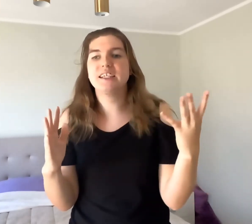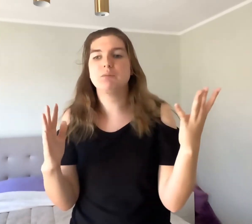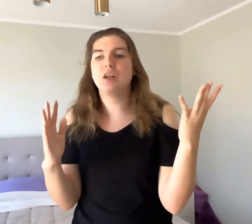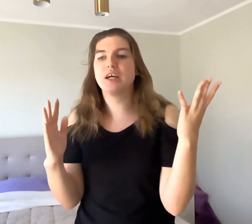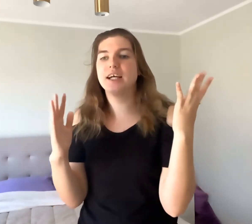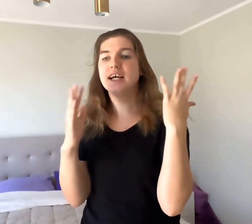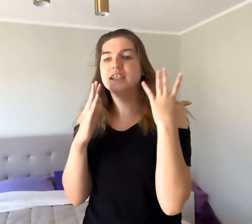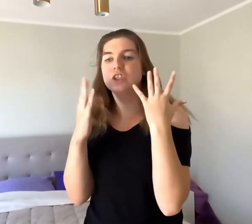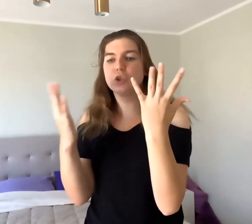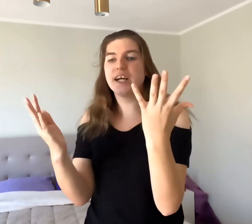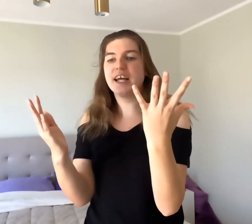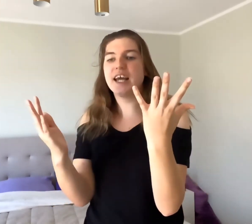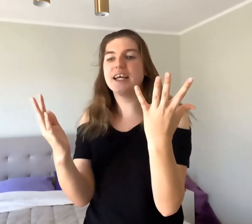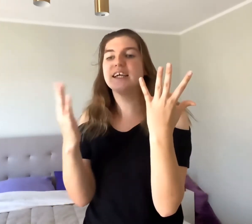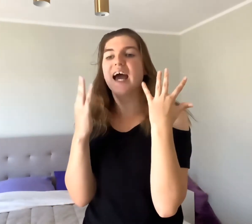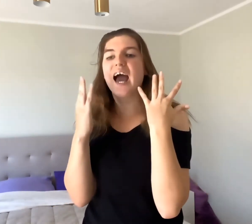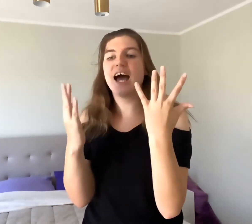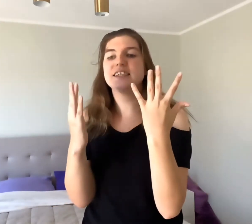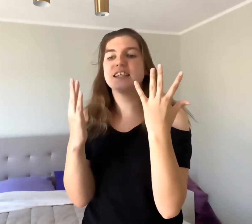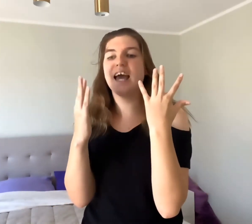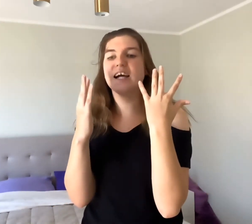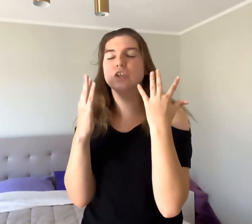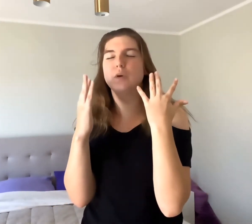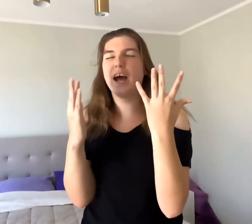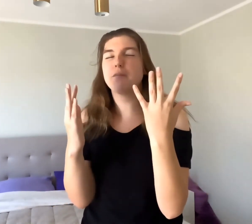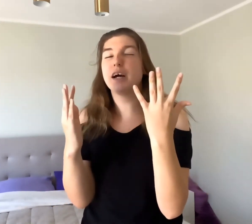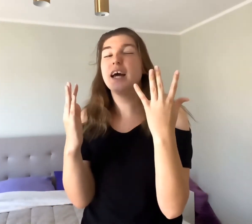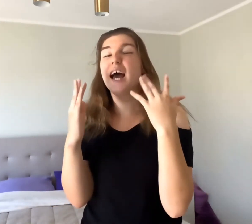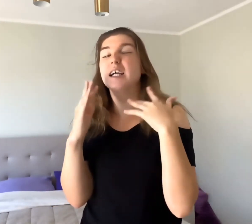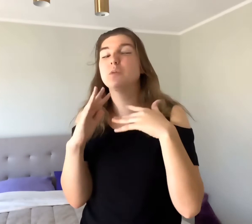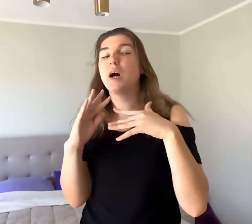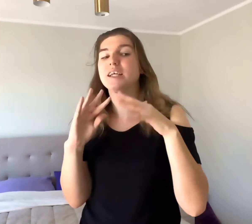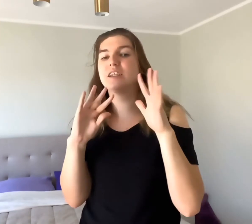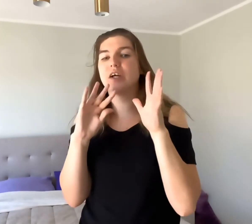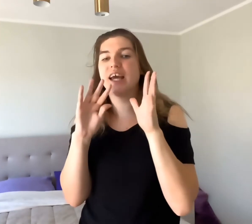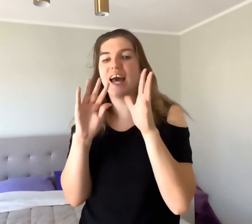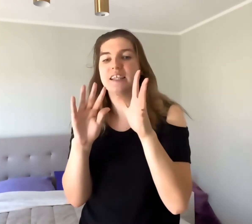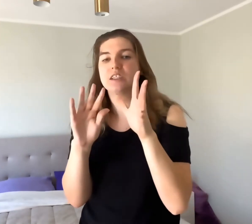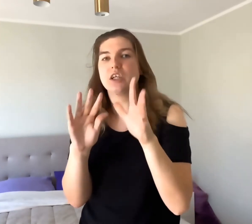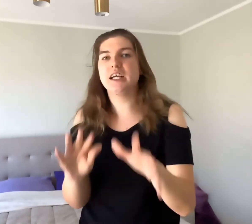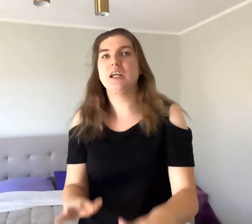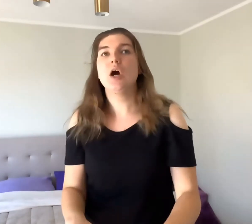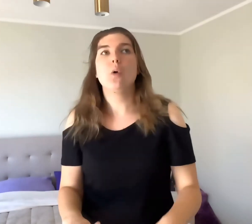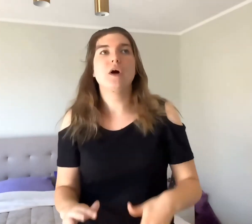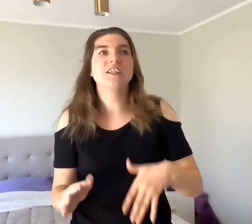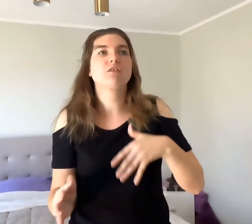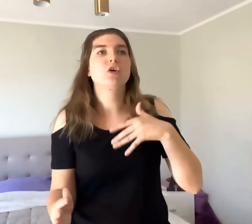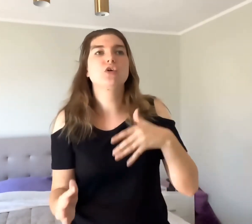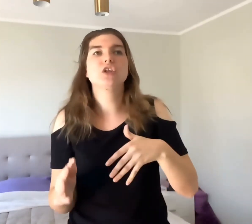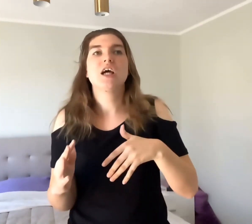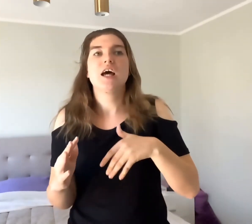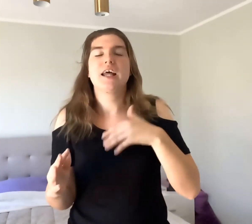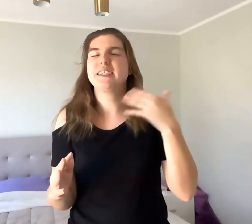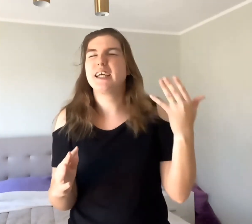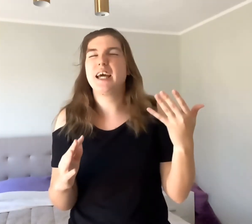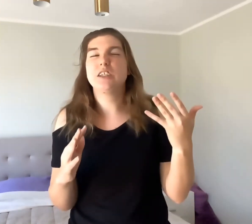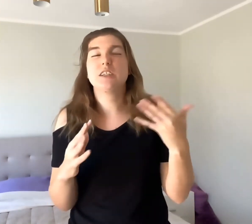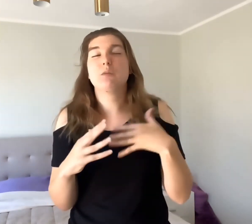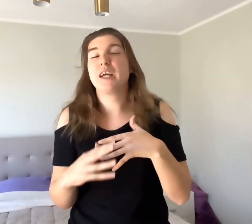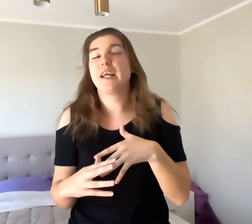be looking straight ahead at the actual camera as well as looking at the screen. Whereas if you use, like, say, just a regular